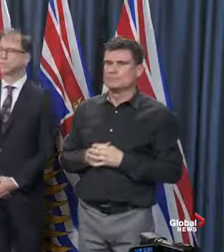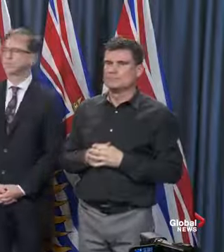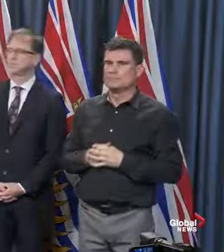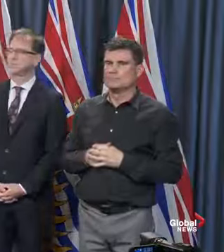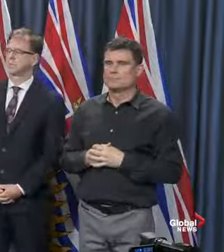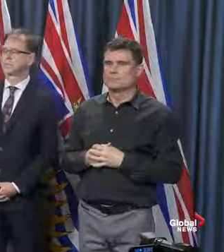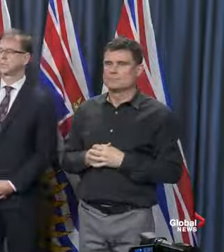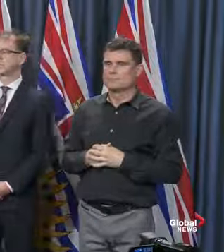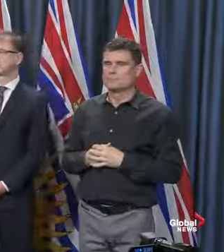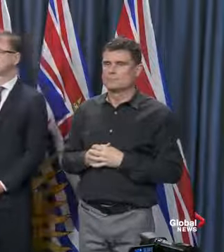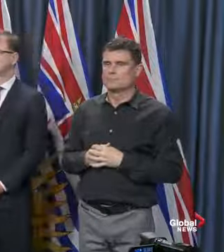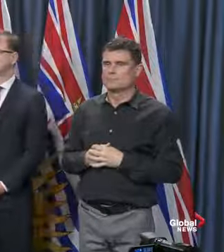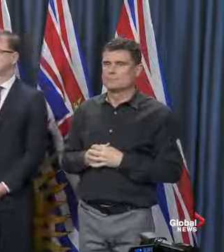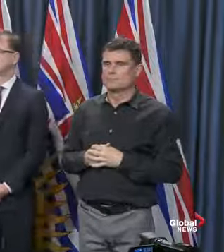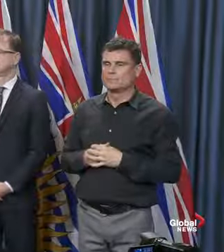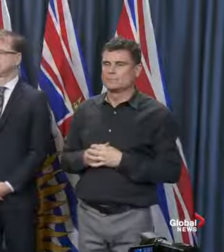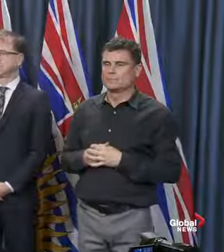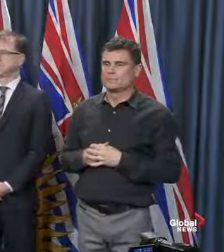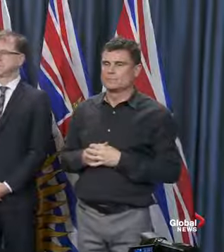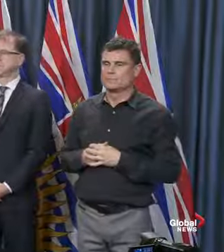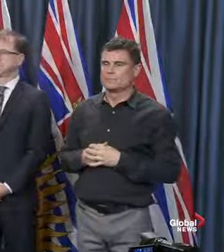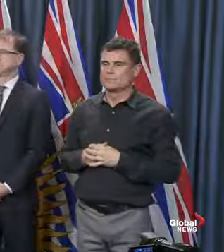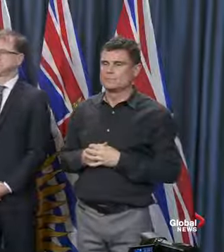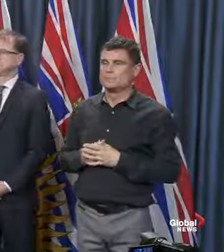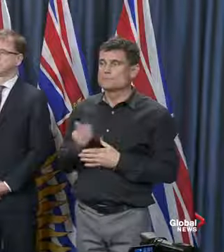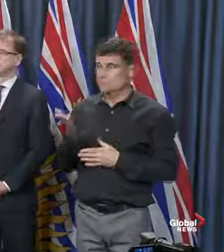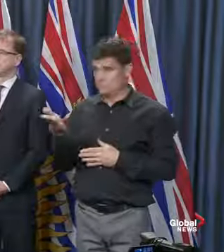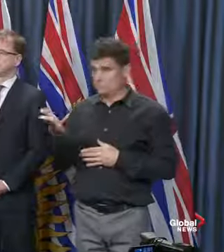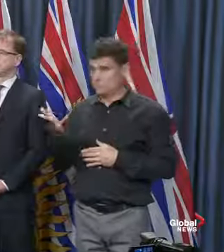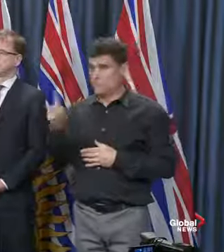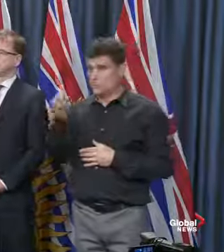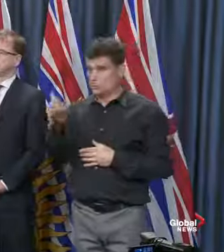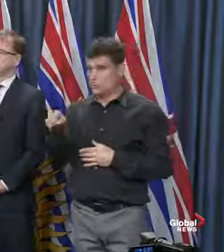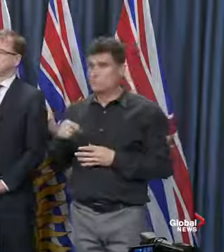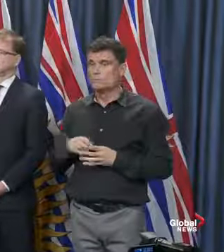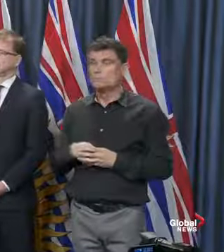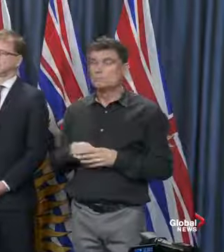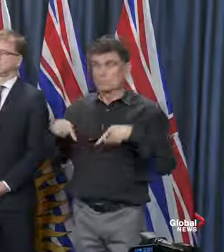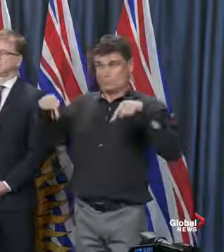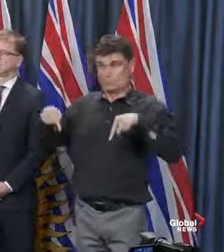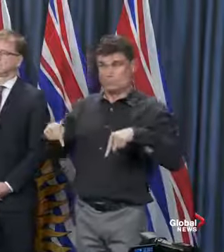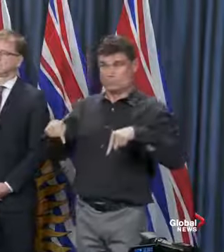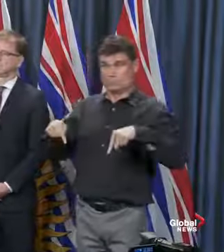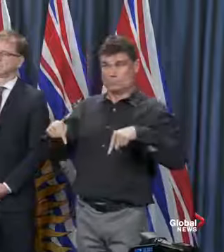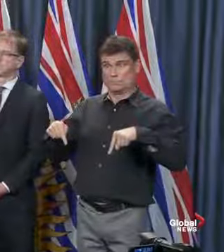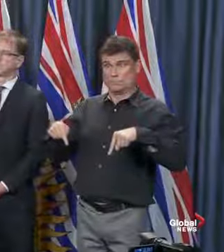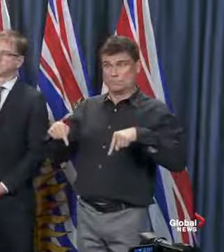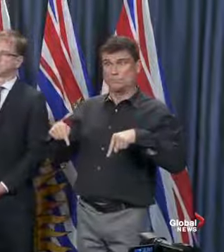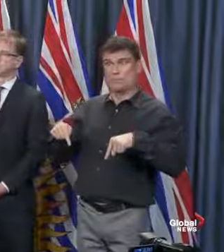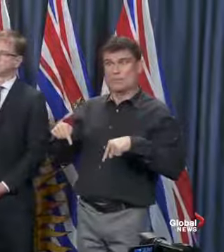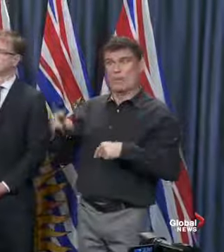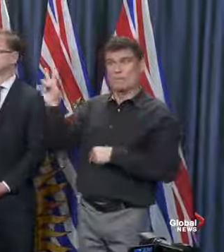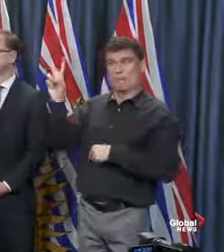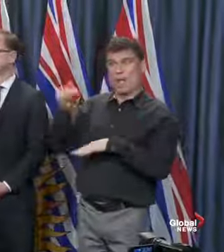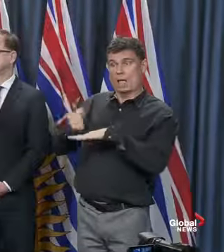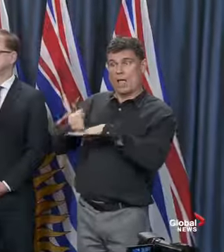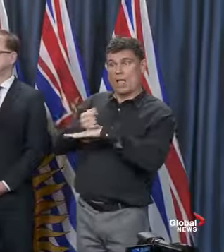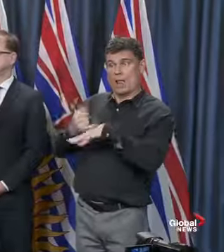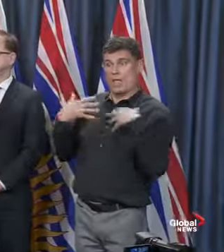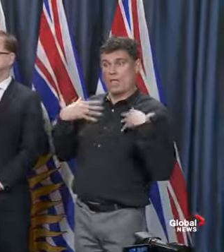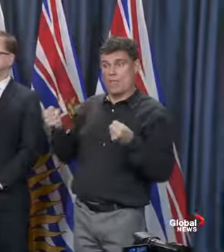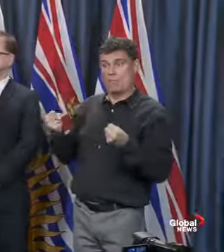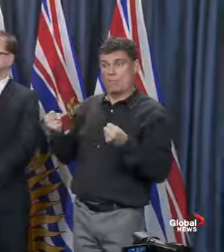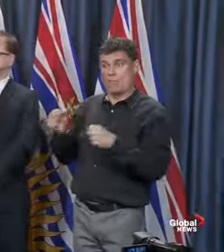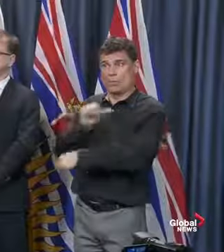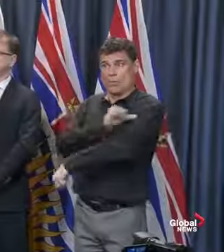You mentioned that there were cases on the island or in Island Health. Are you able to give us any more information on how many or where